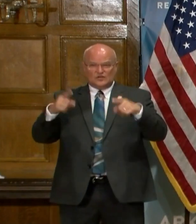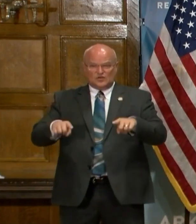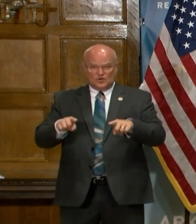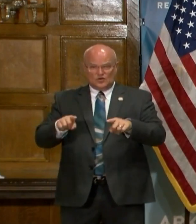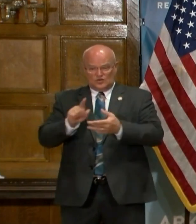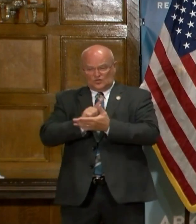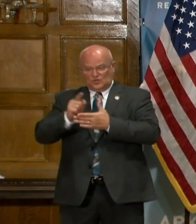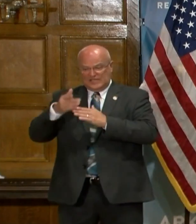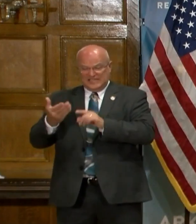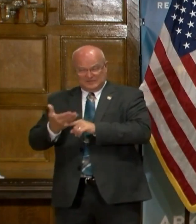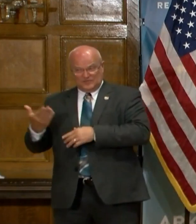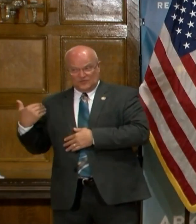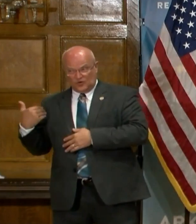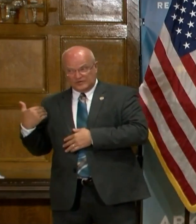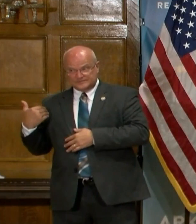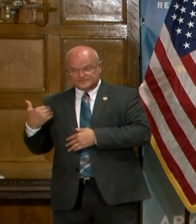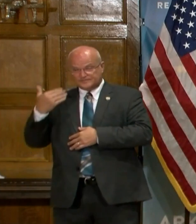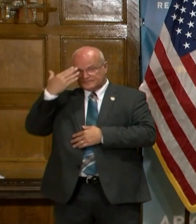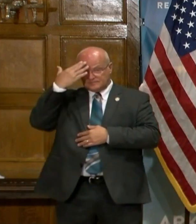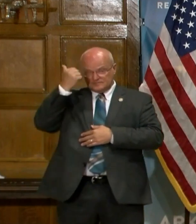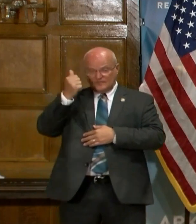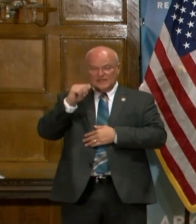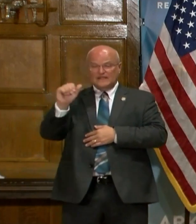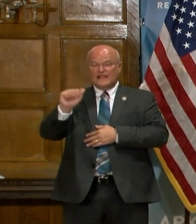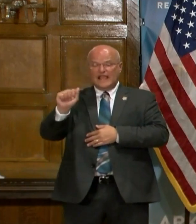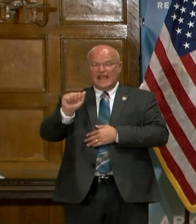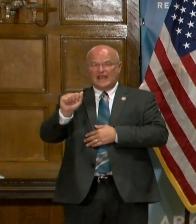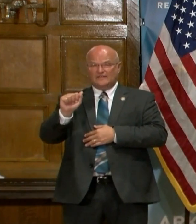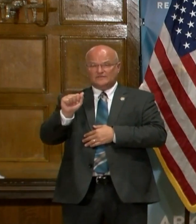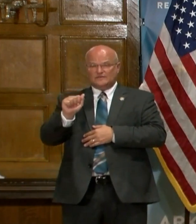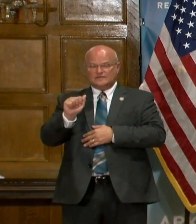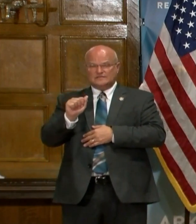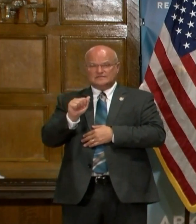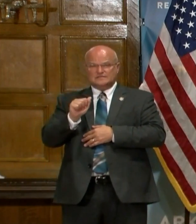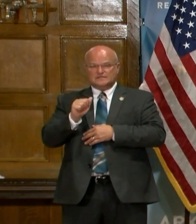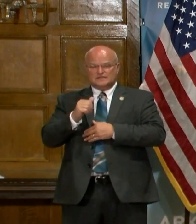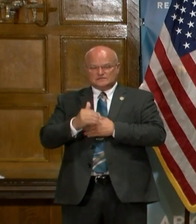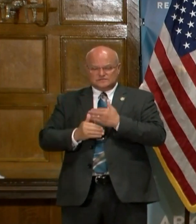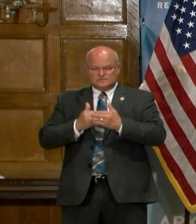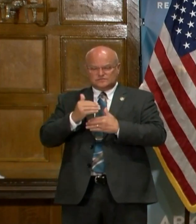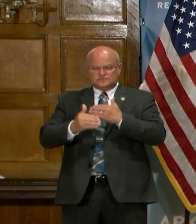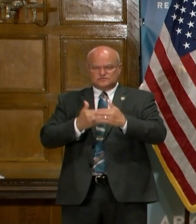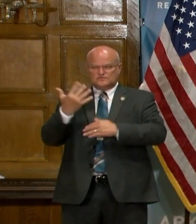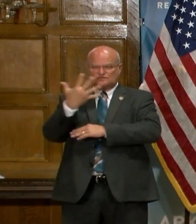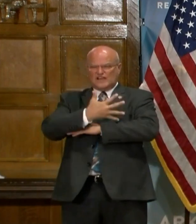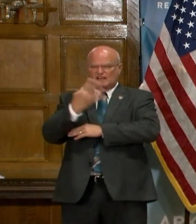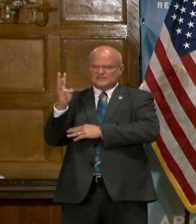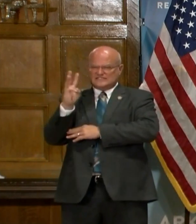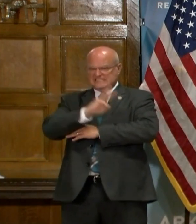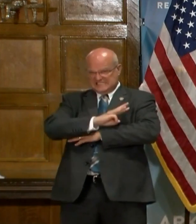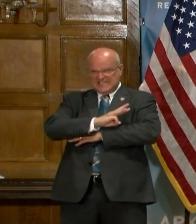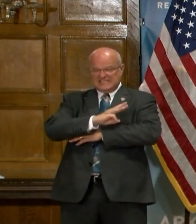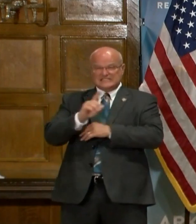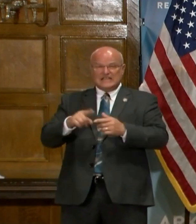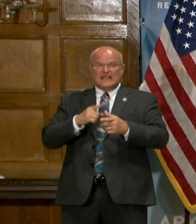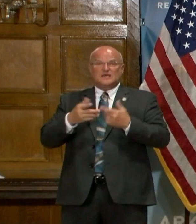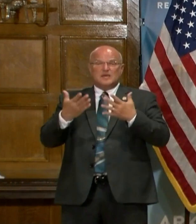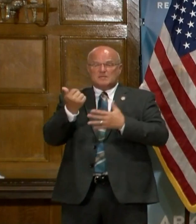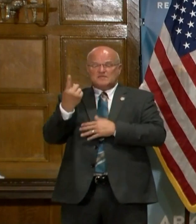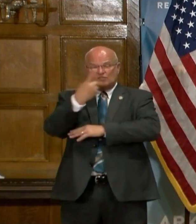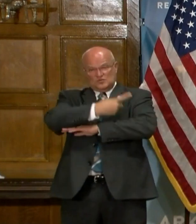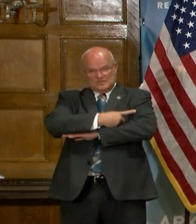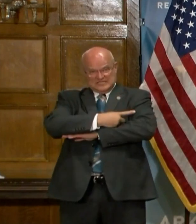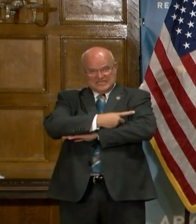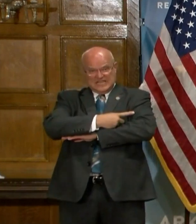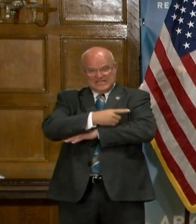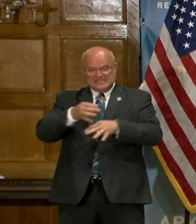the weekend before, because the average incubation period is 5 or 6 days. Then there may be a few